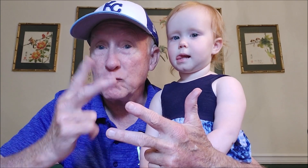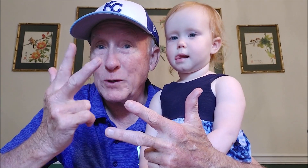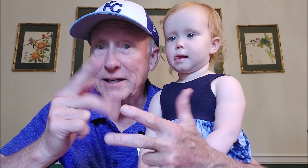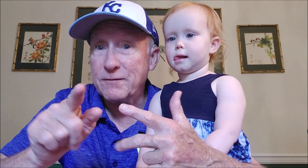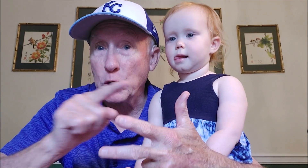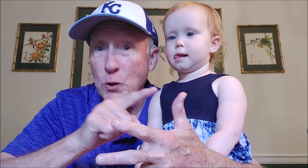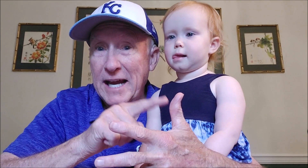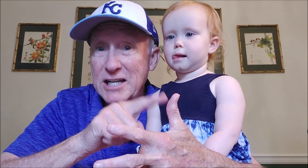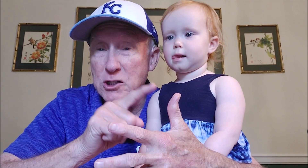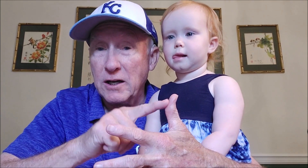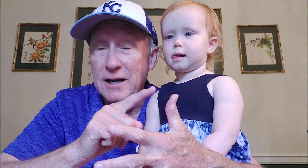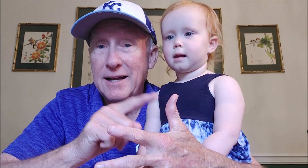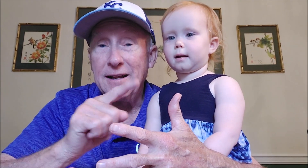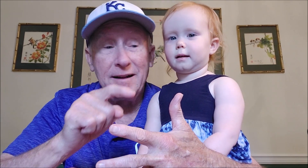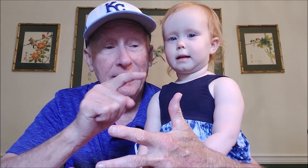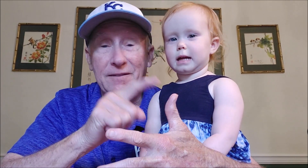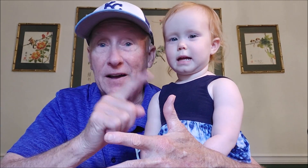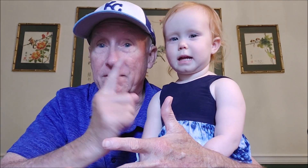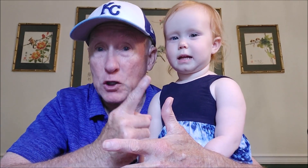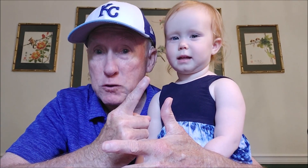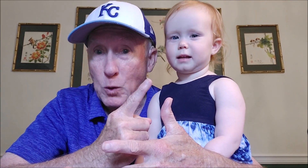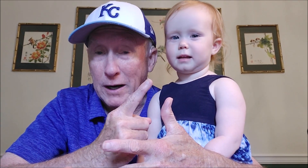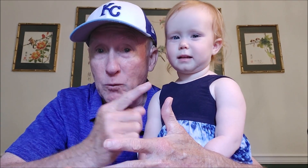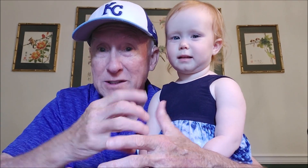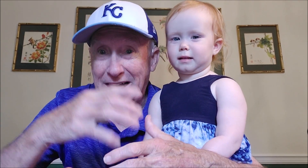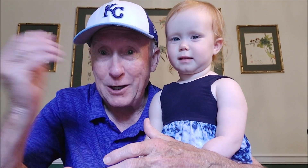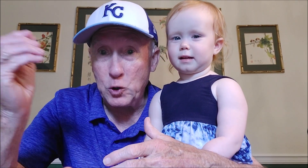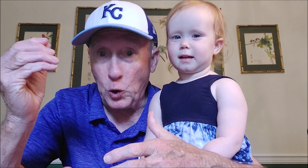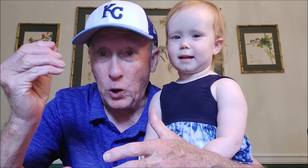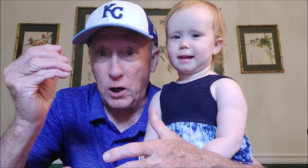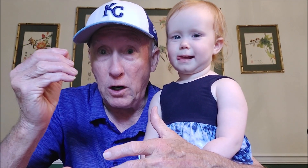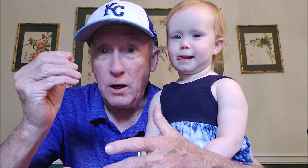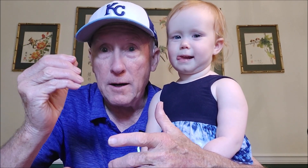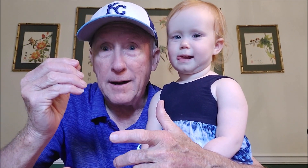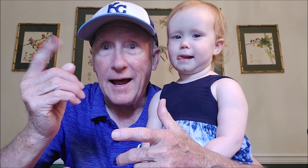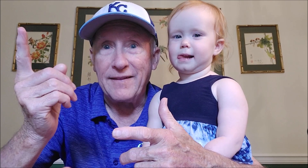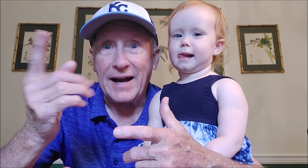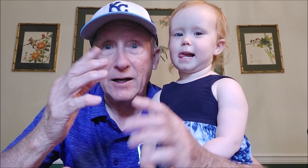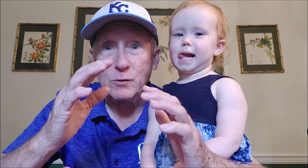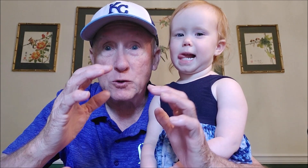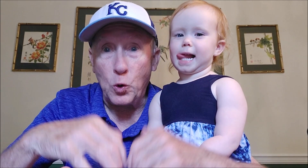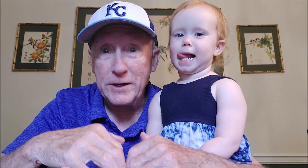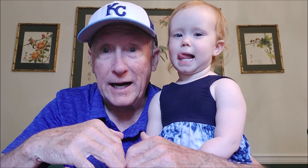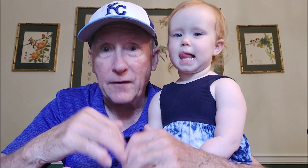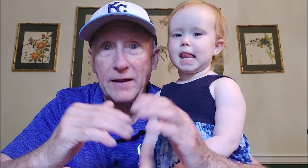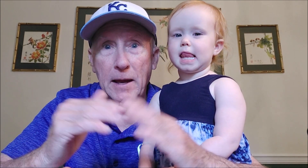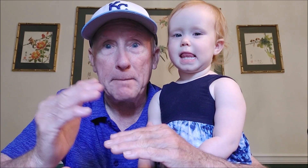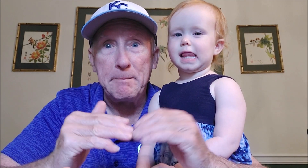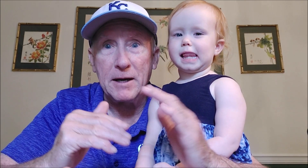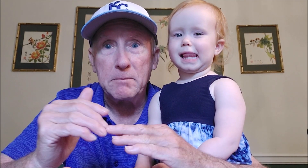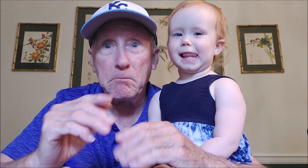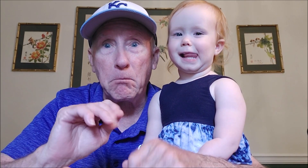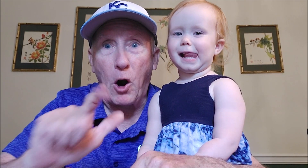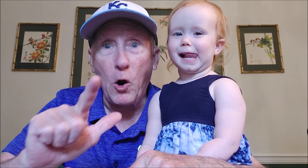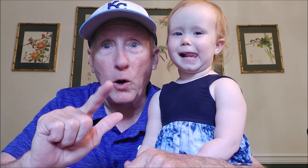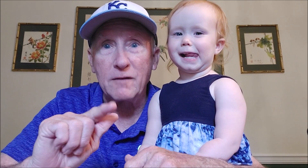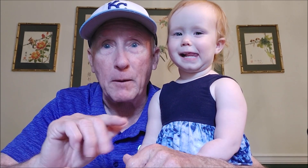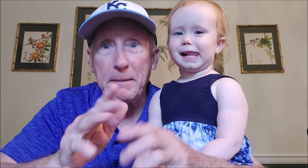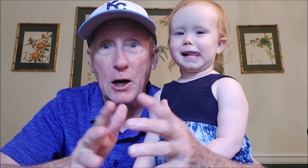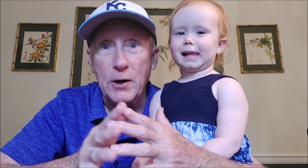three different locations. The first one was outdoor, and now it was torn down, and they built Mall of